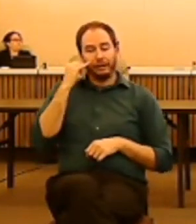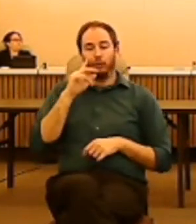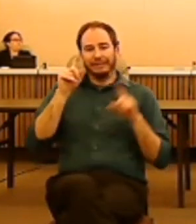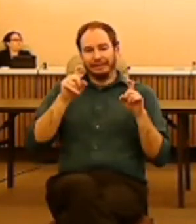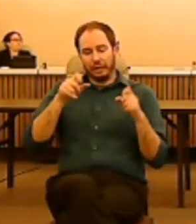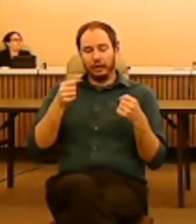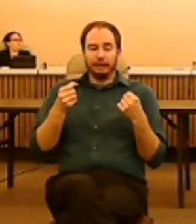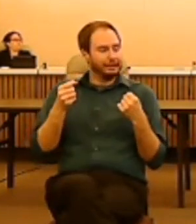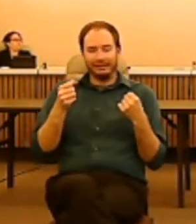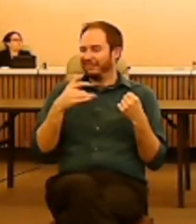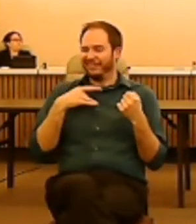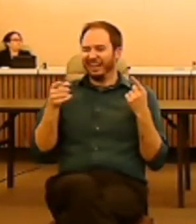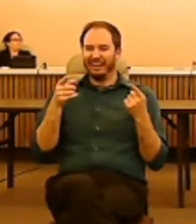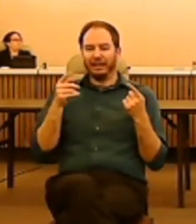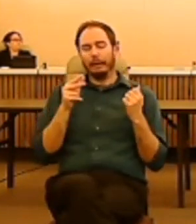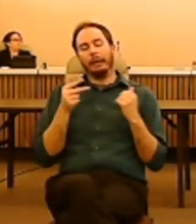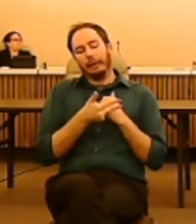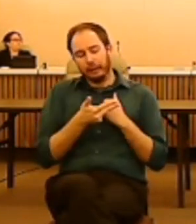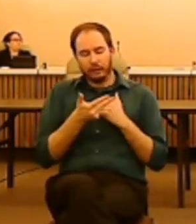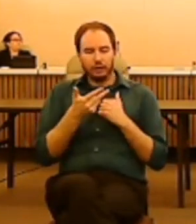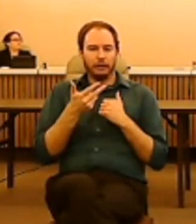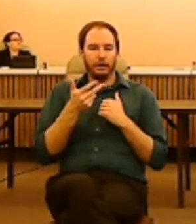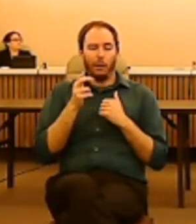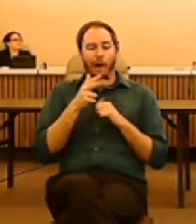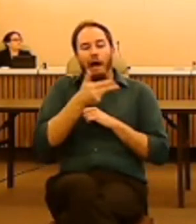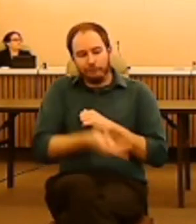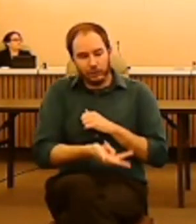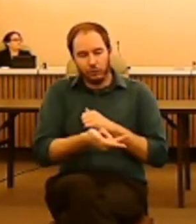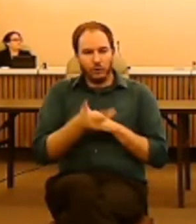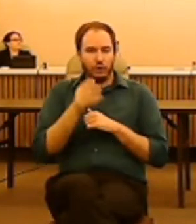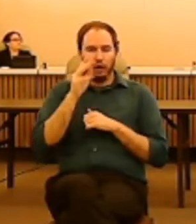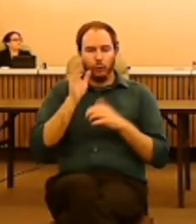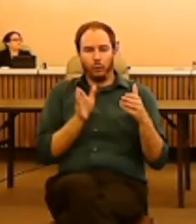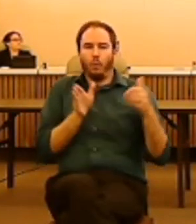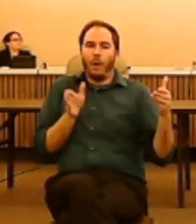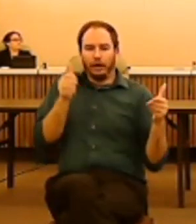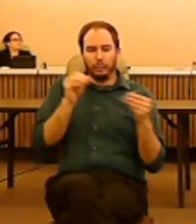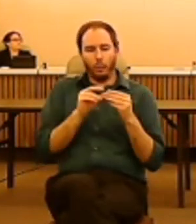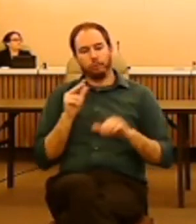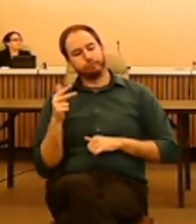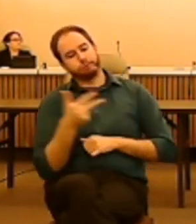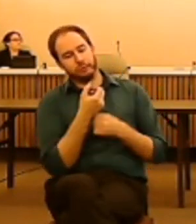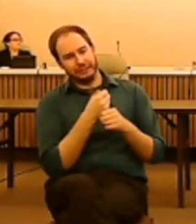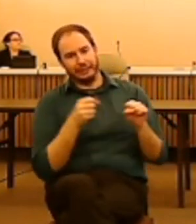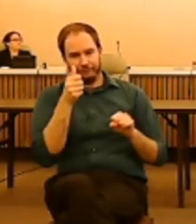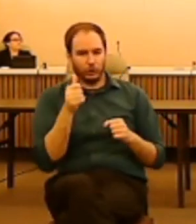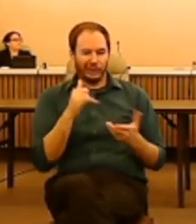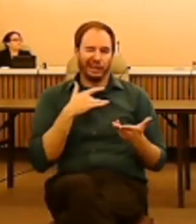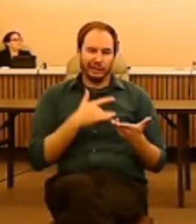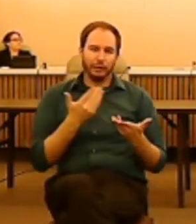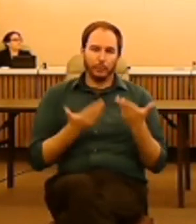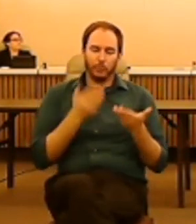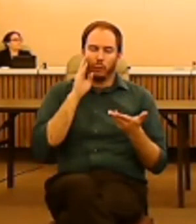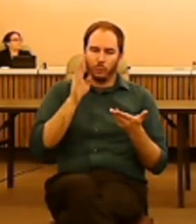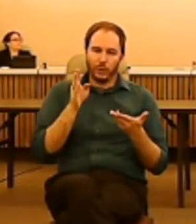vehicles are cutting the corner and they're off the road, they're going to essentially widen that turn radius. That's most likely going to